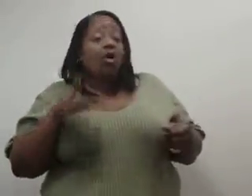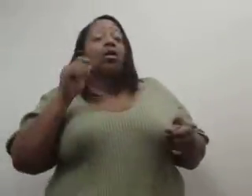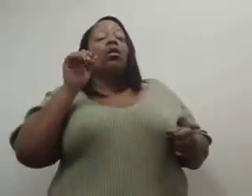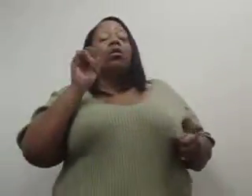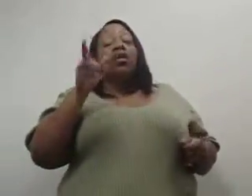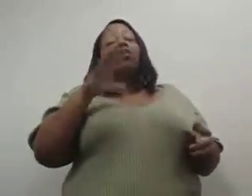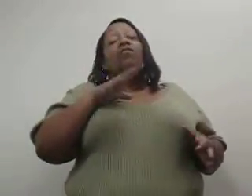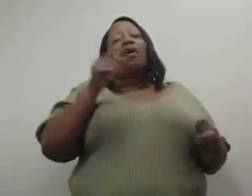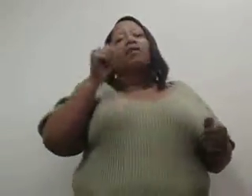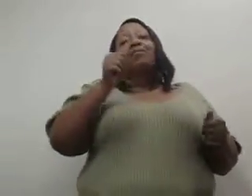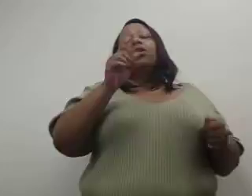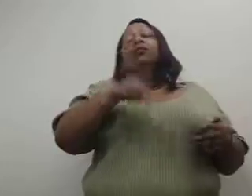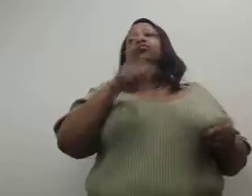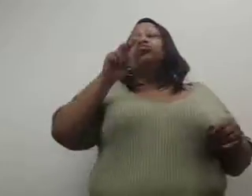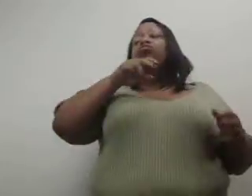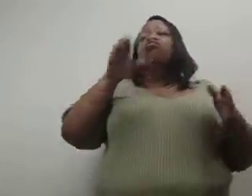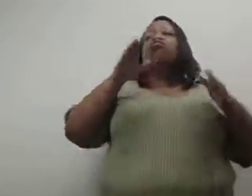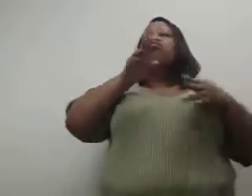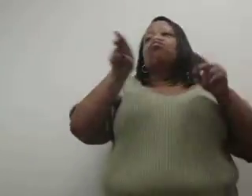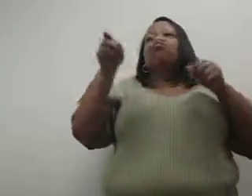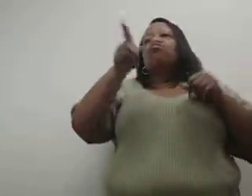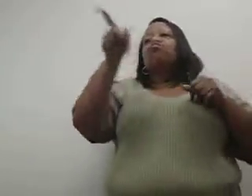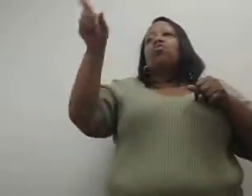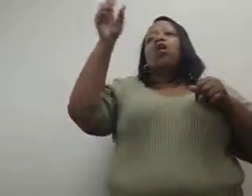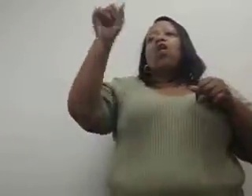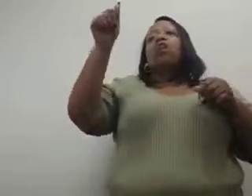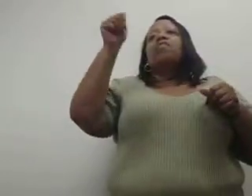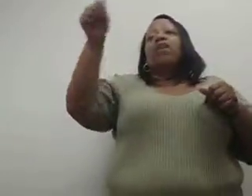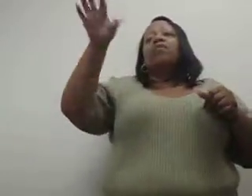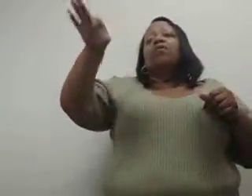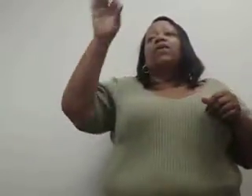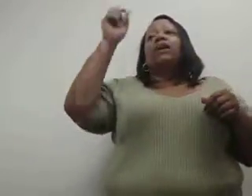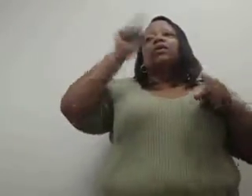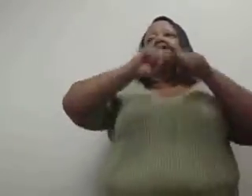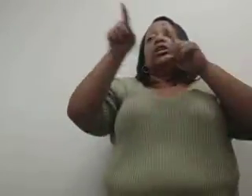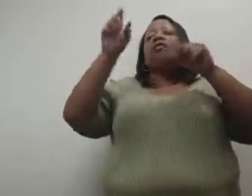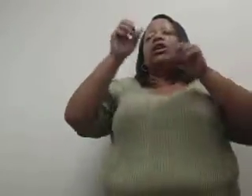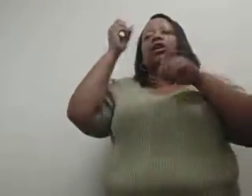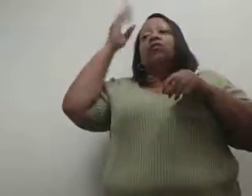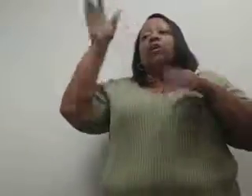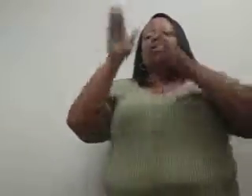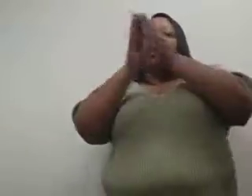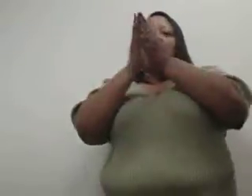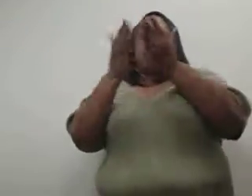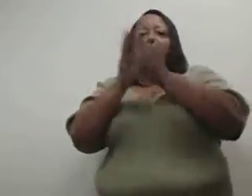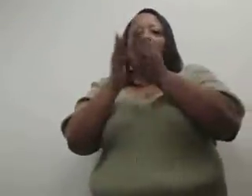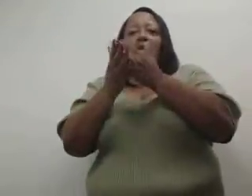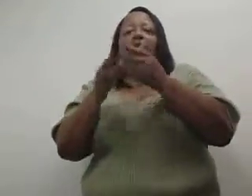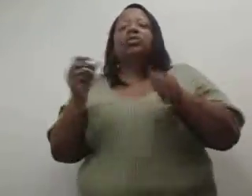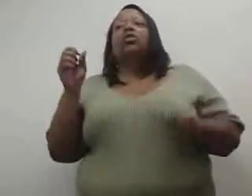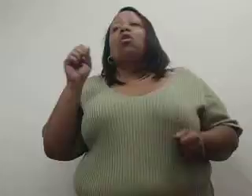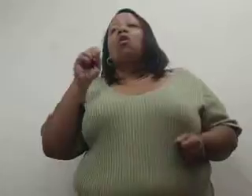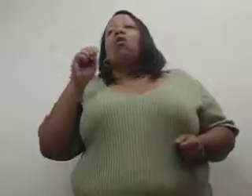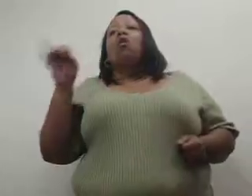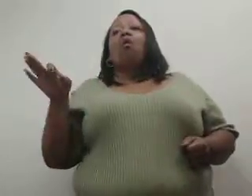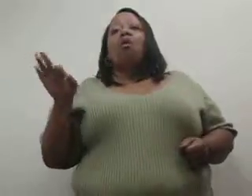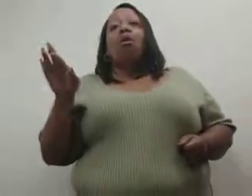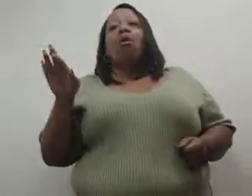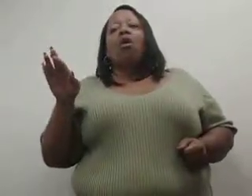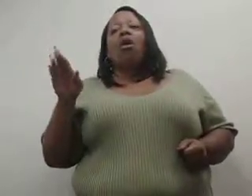on in class, like concept mapping. Maybe they'll go find the article, draw a concept map of that article, which means any